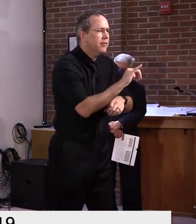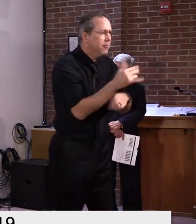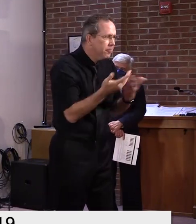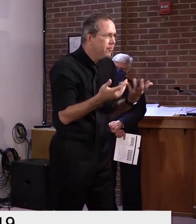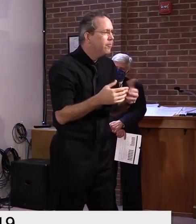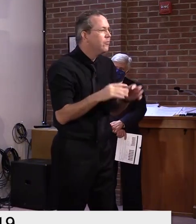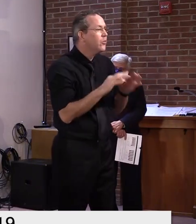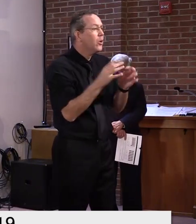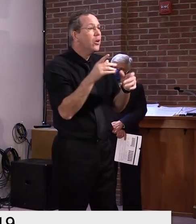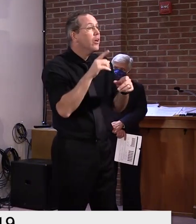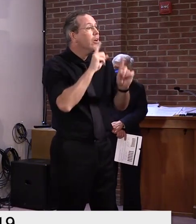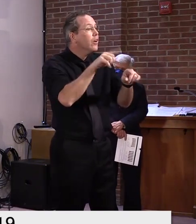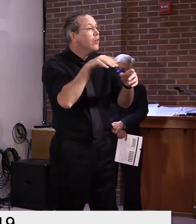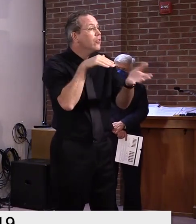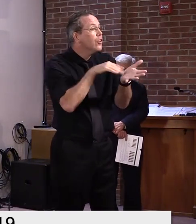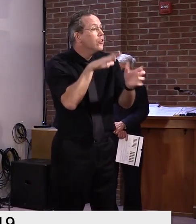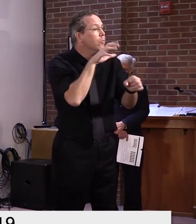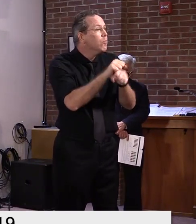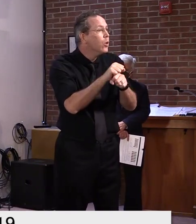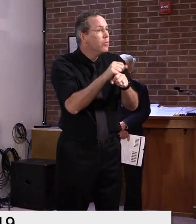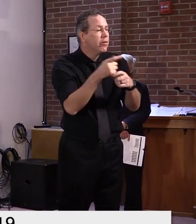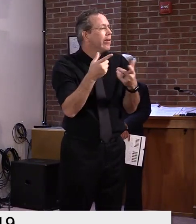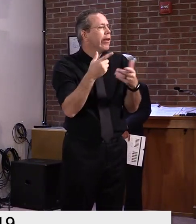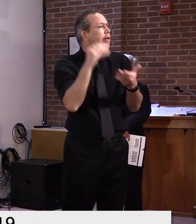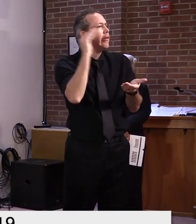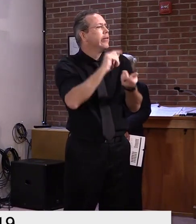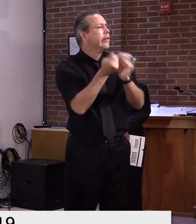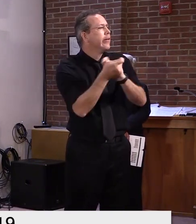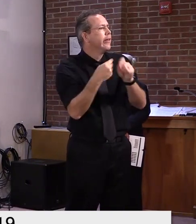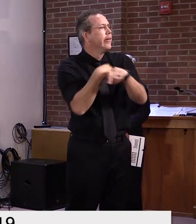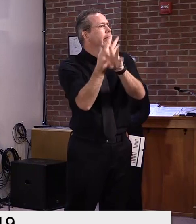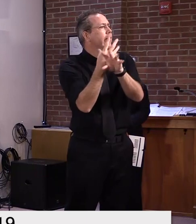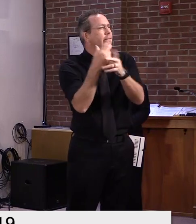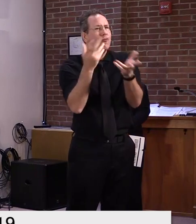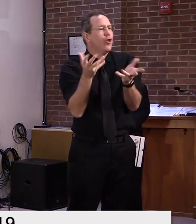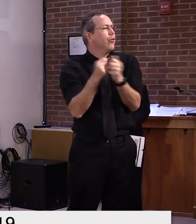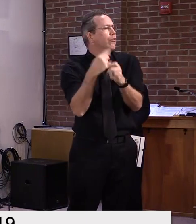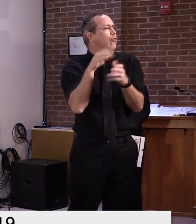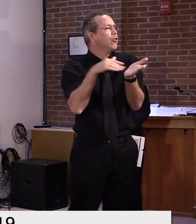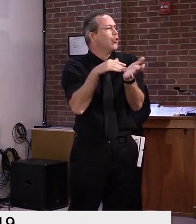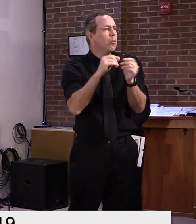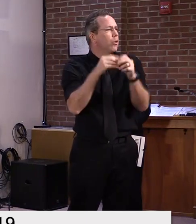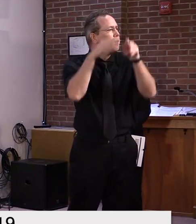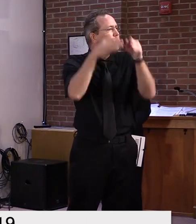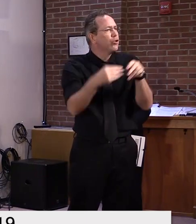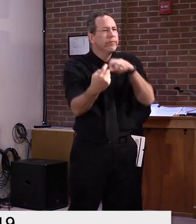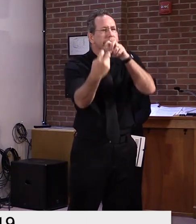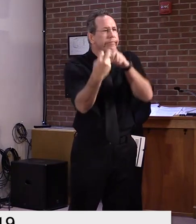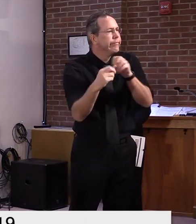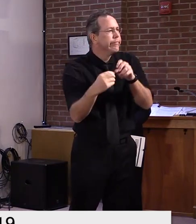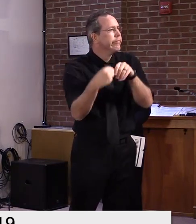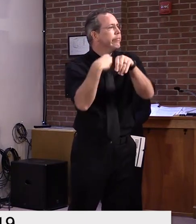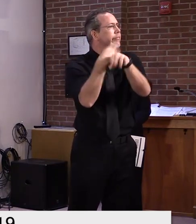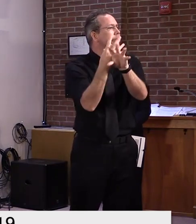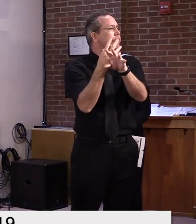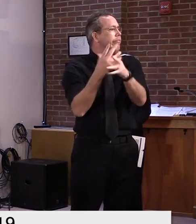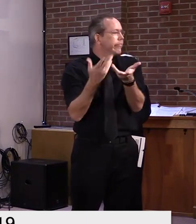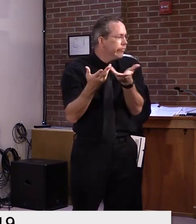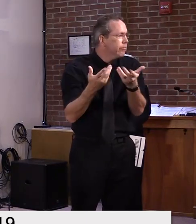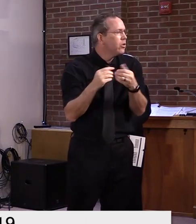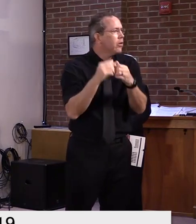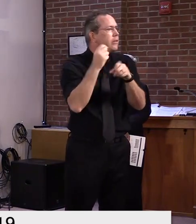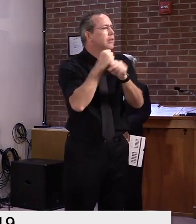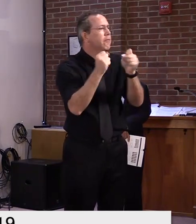that future is bright and we'll be utilizing that more. So obviously, in some respects, it seems like